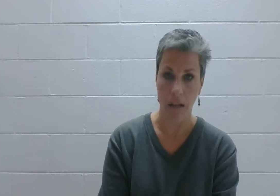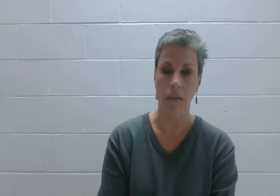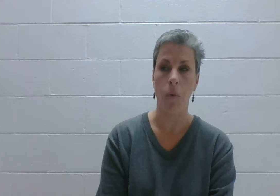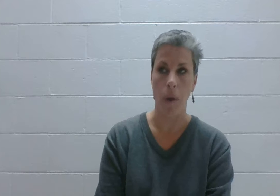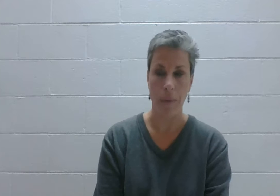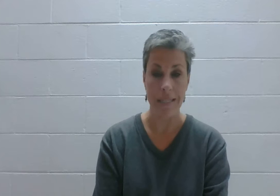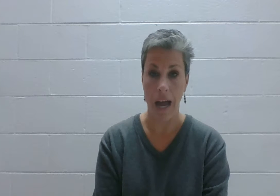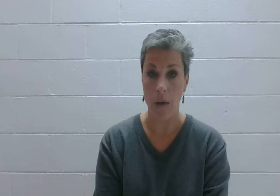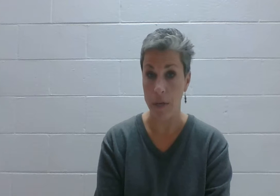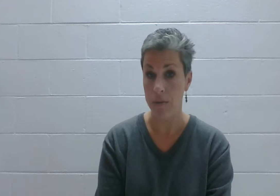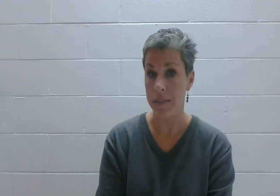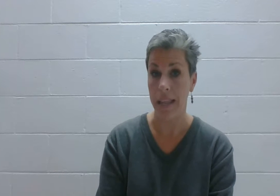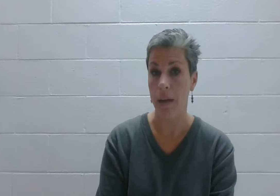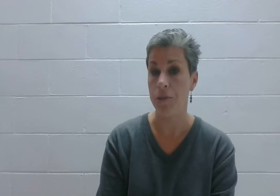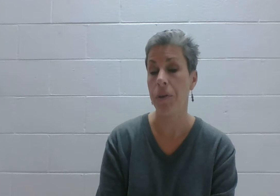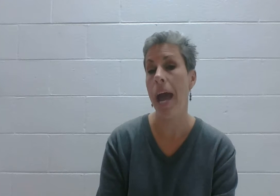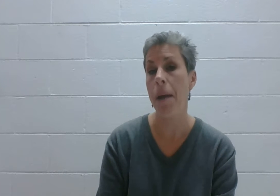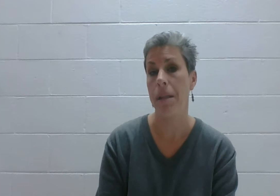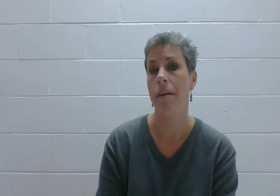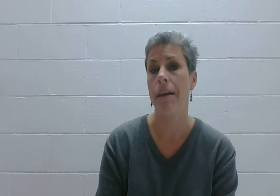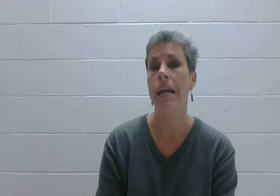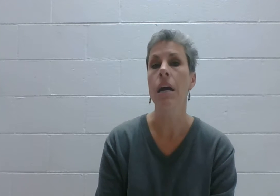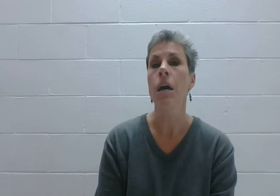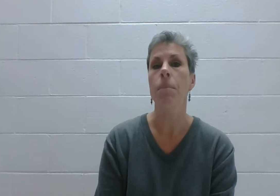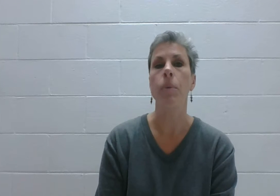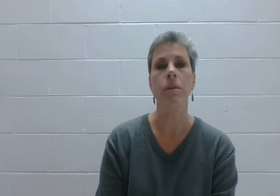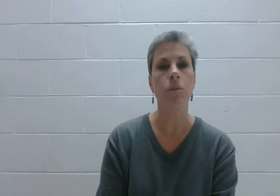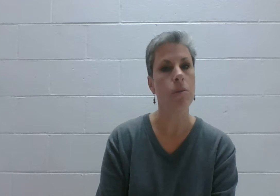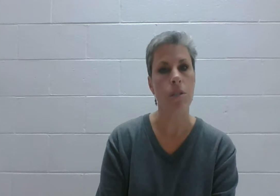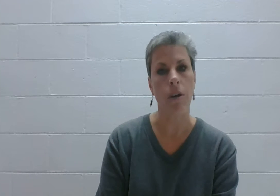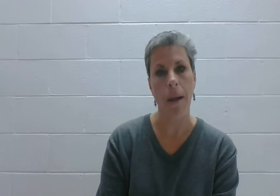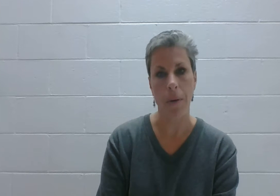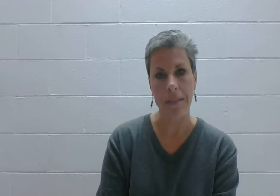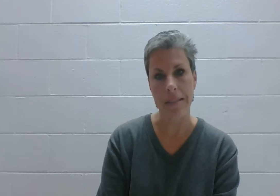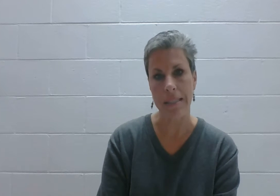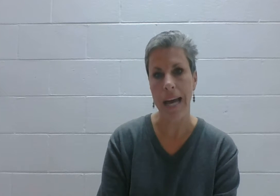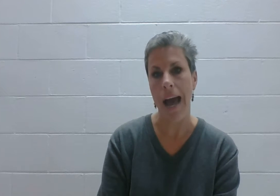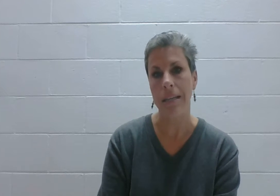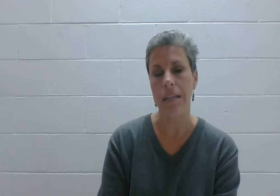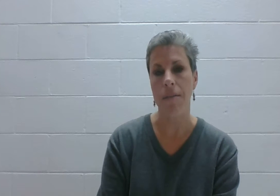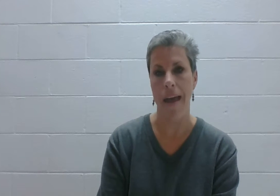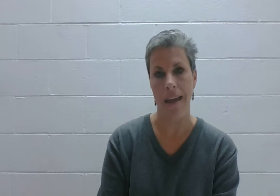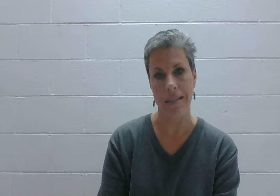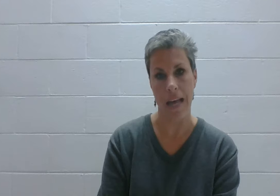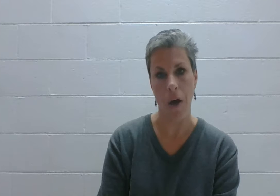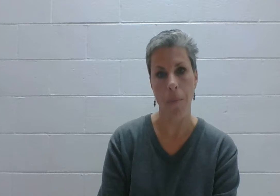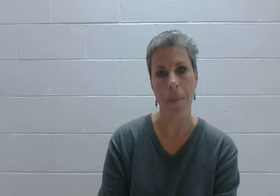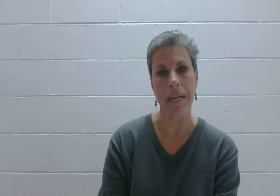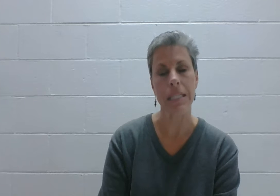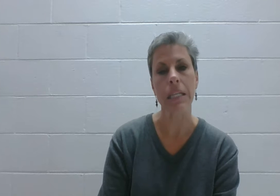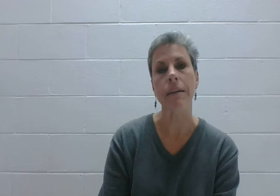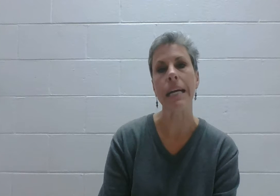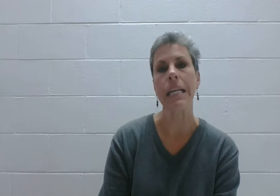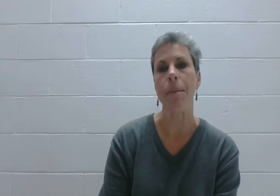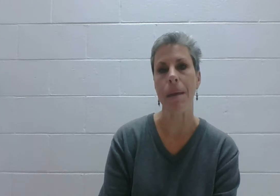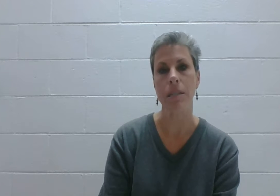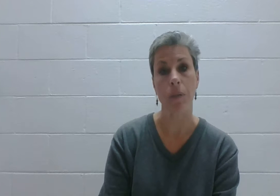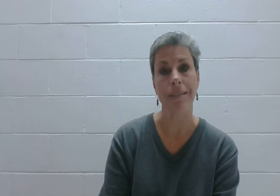ASL when we sign. We use sign language vocabulary, but we don't use the grammar and syntax of ASL because lyrically it makes more sense